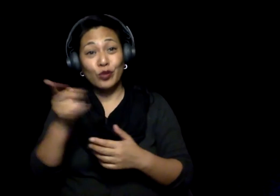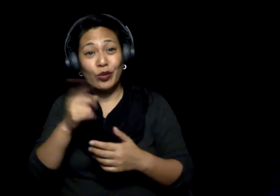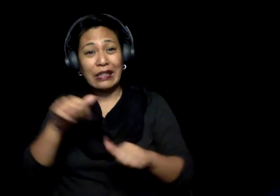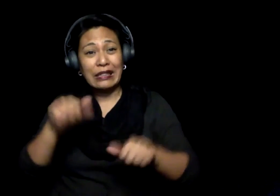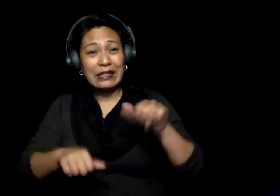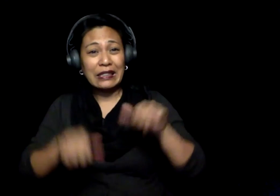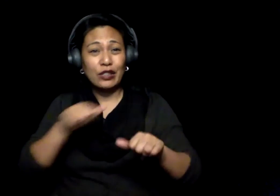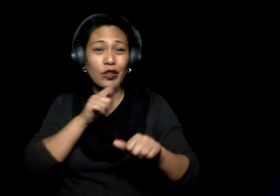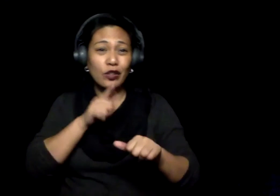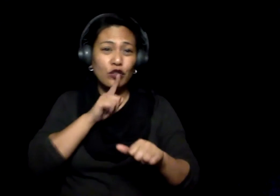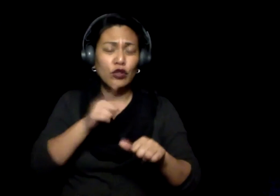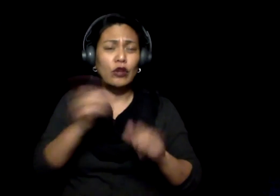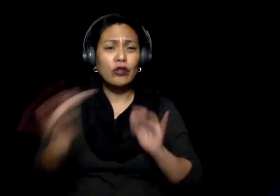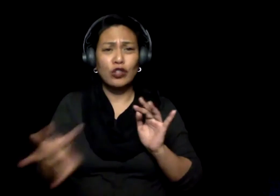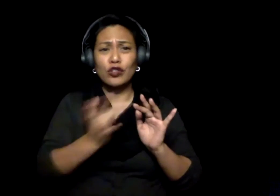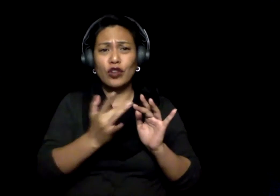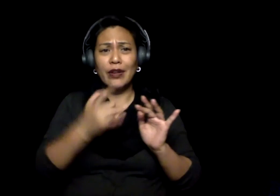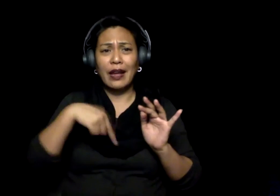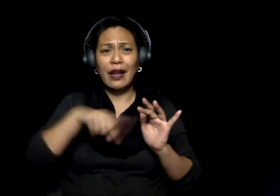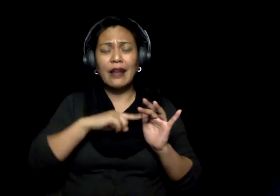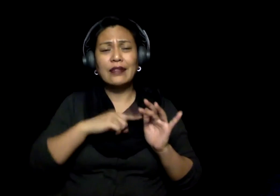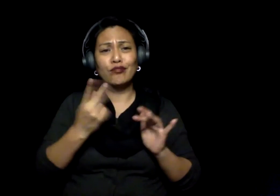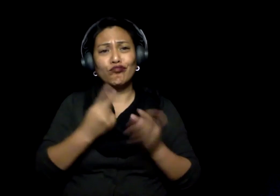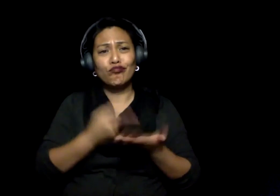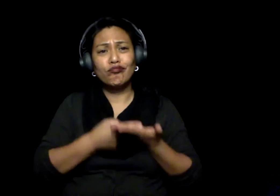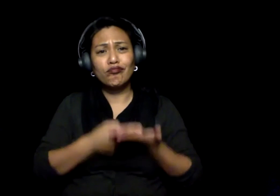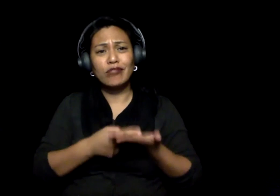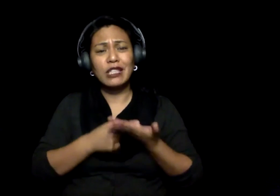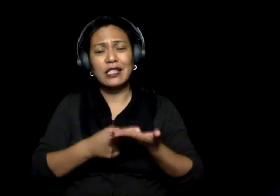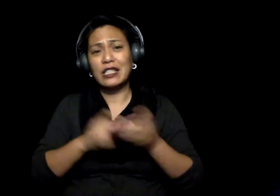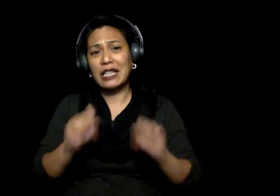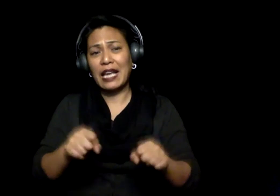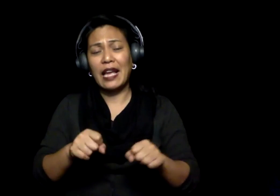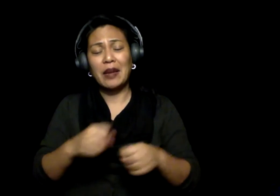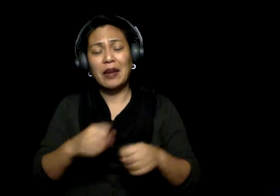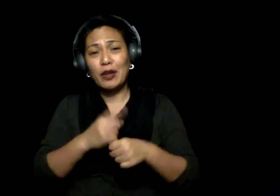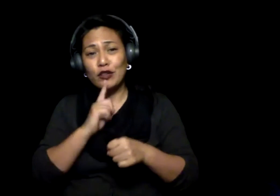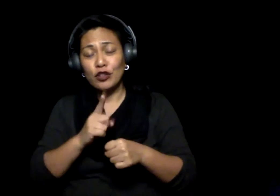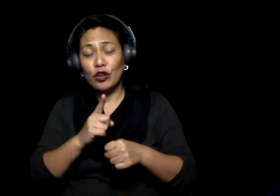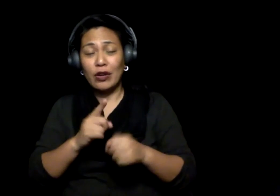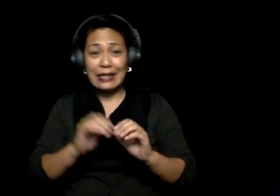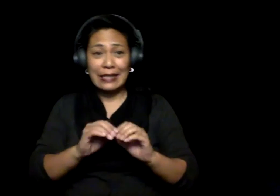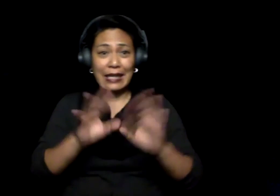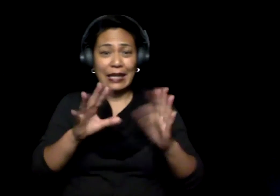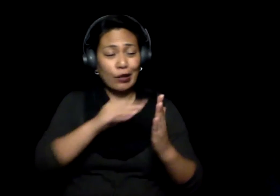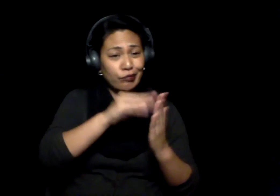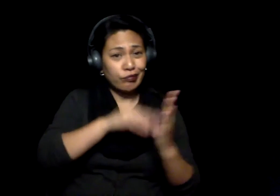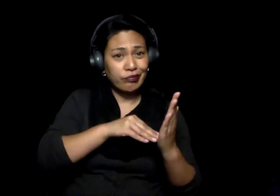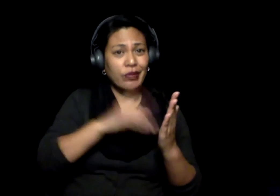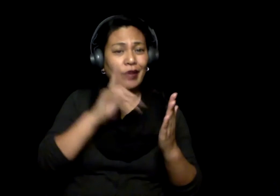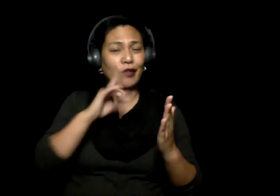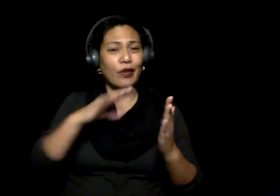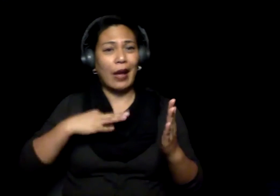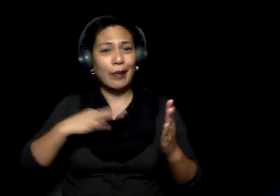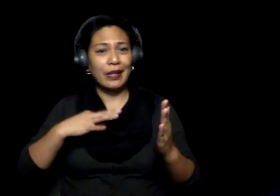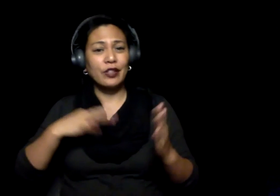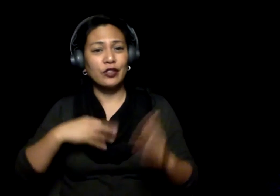we can discuss what you're thinking about, and just you know, make sure it makes sense in the program, in the